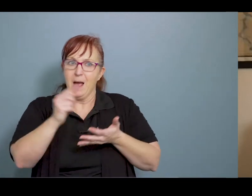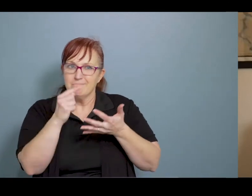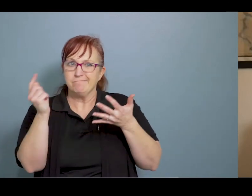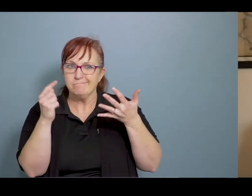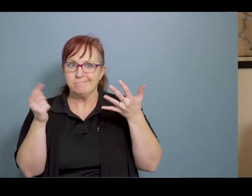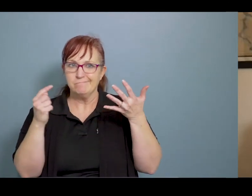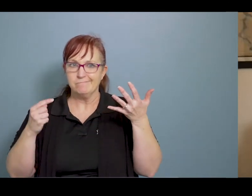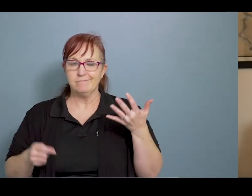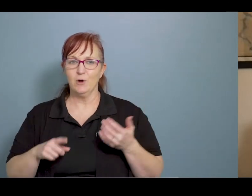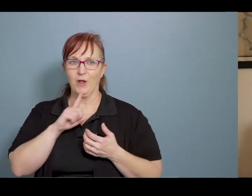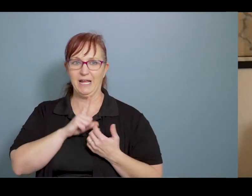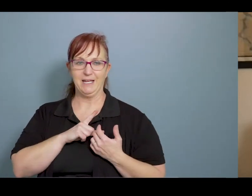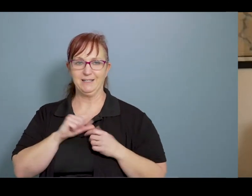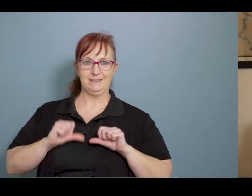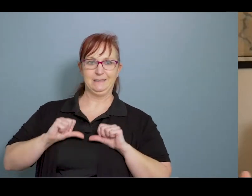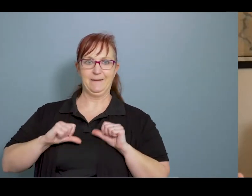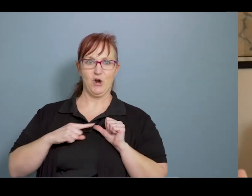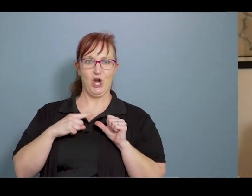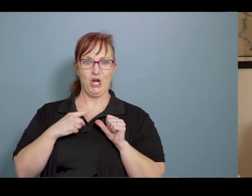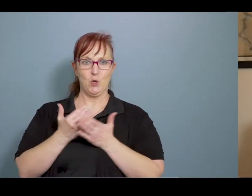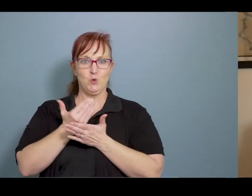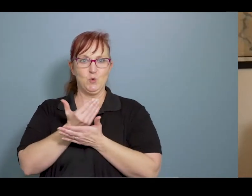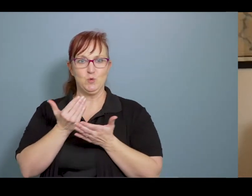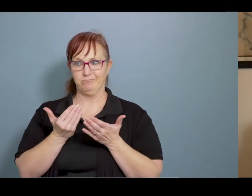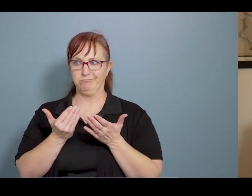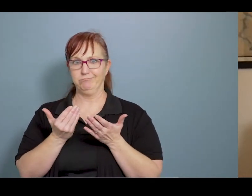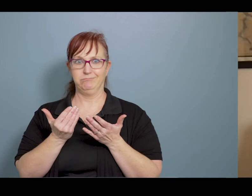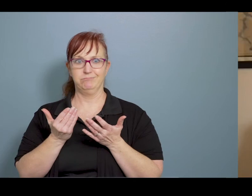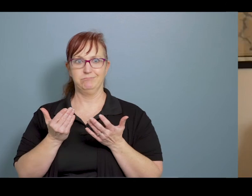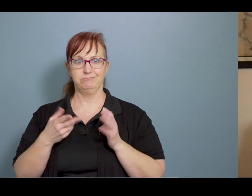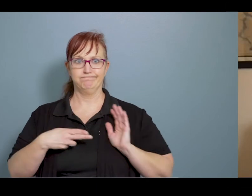is, as we've detailed, is really our first really new look.